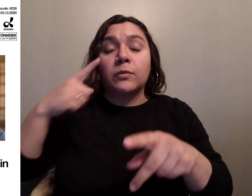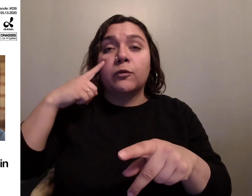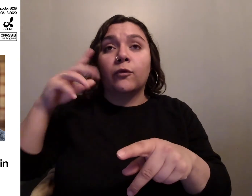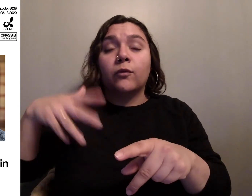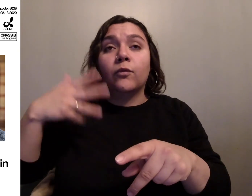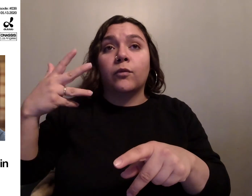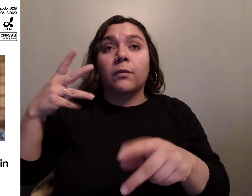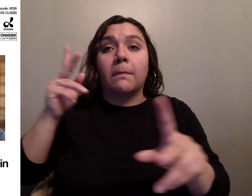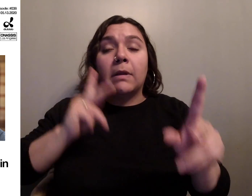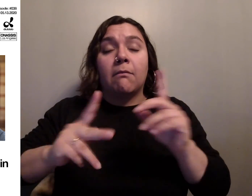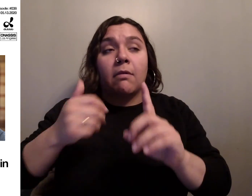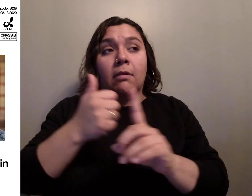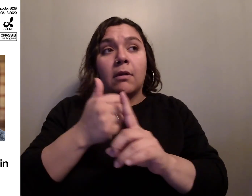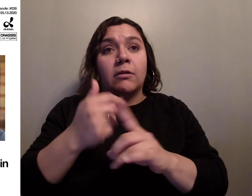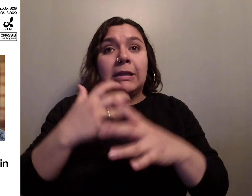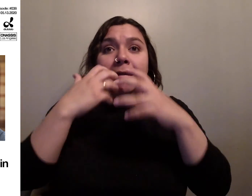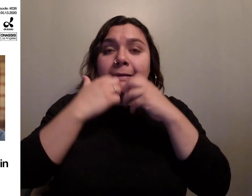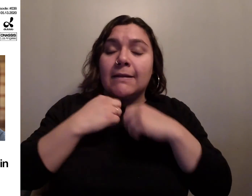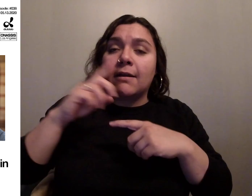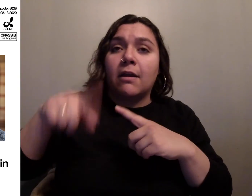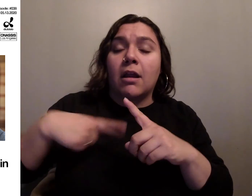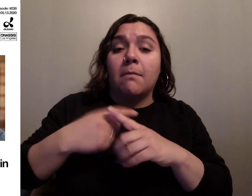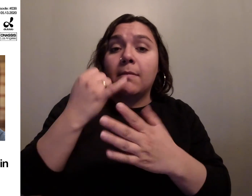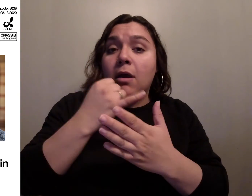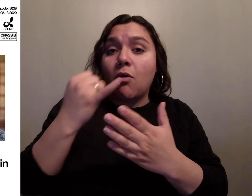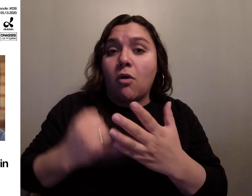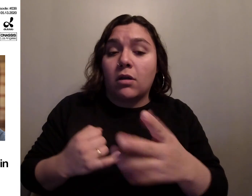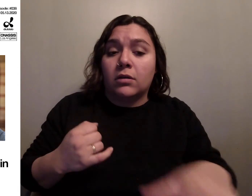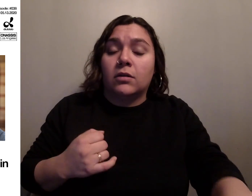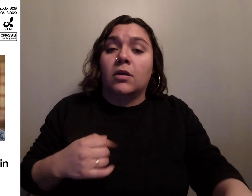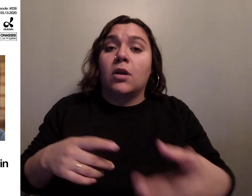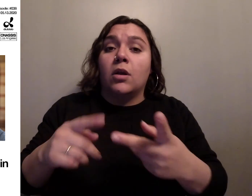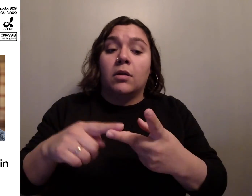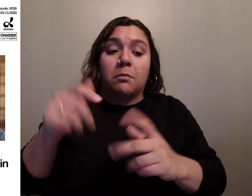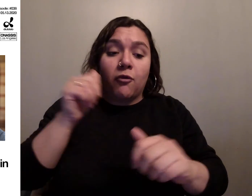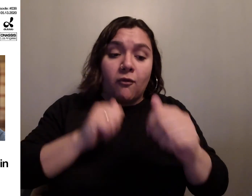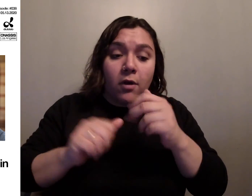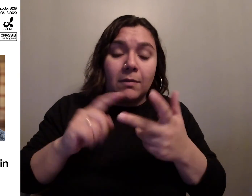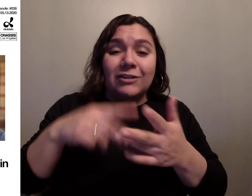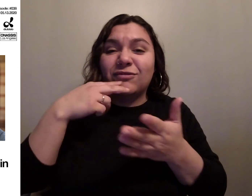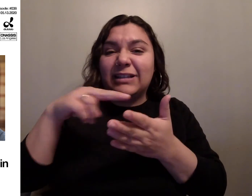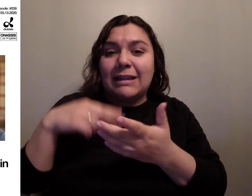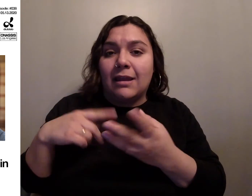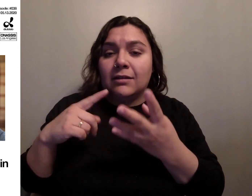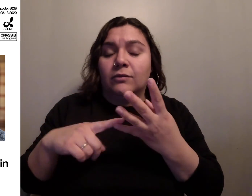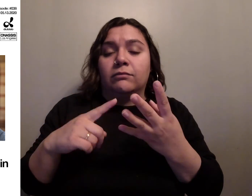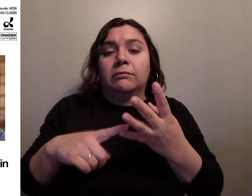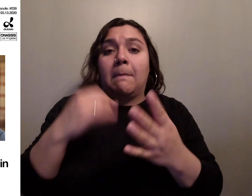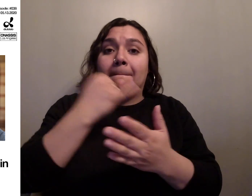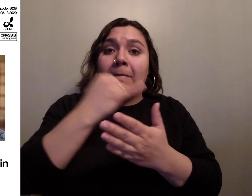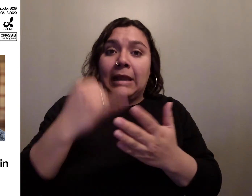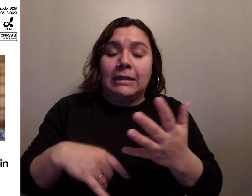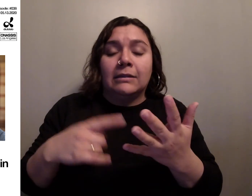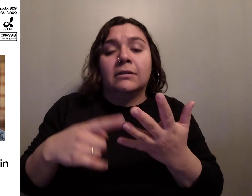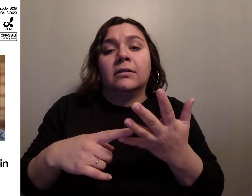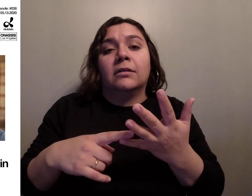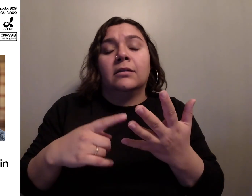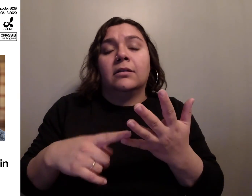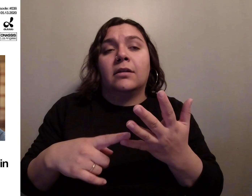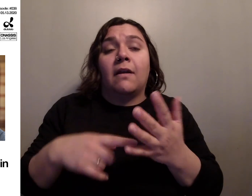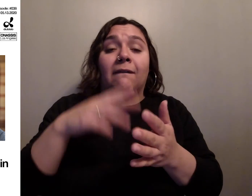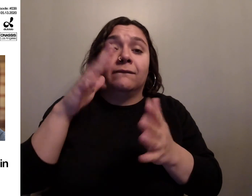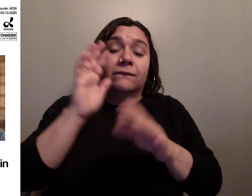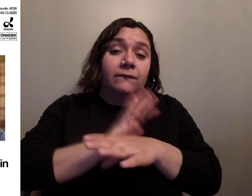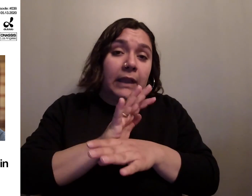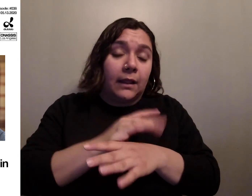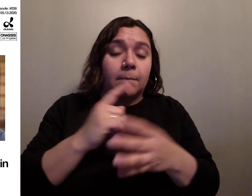feel is that this is a chance for people who care about art or performance or theater or dance or